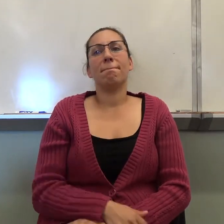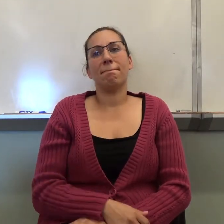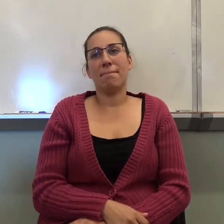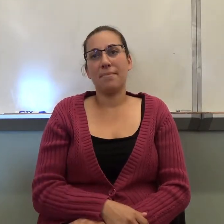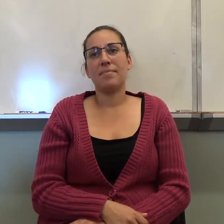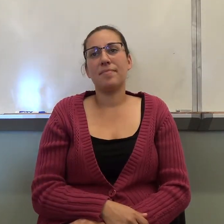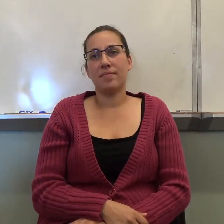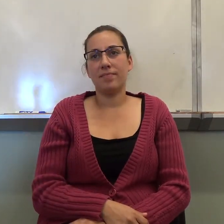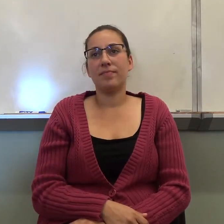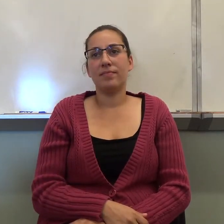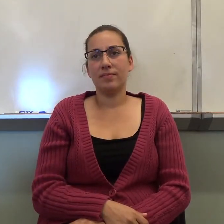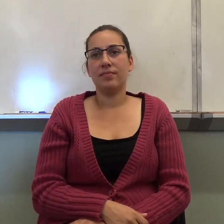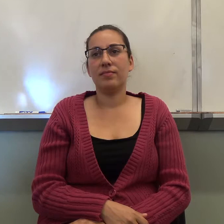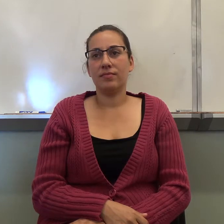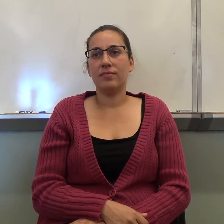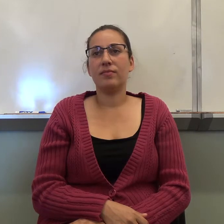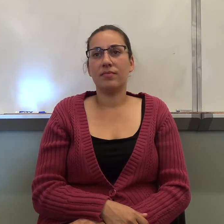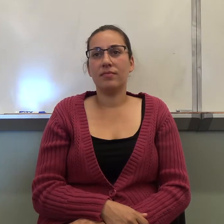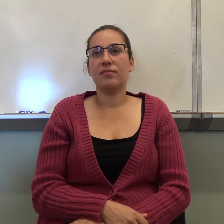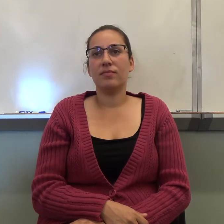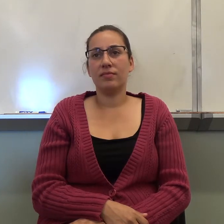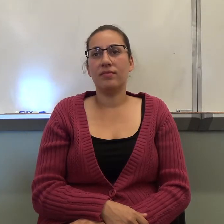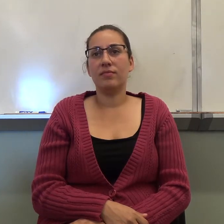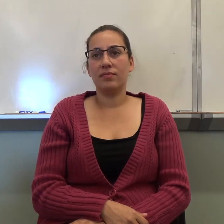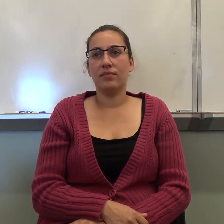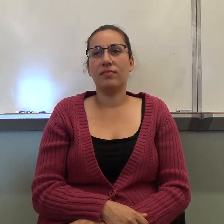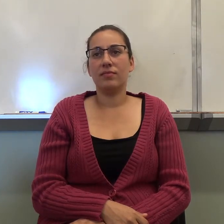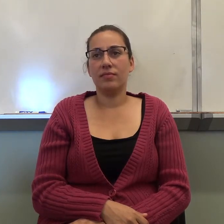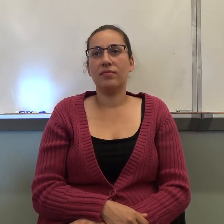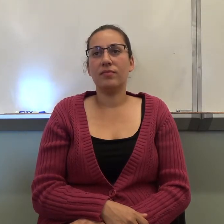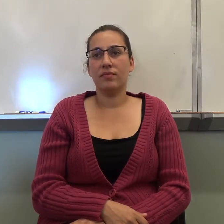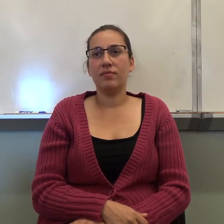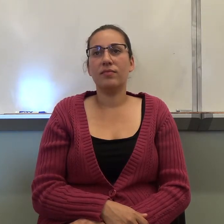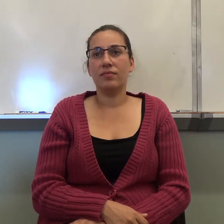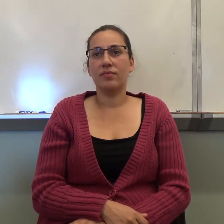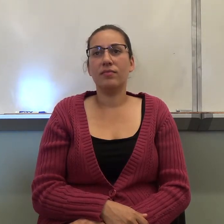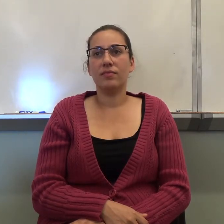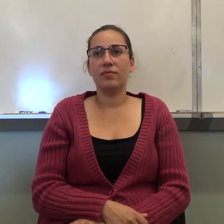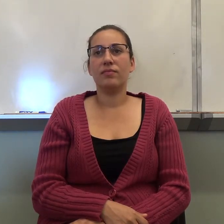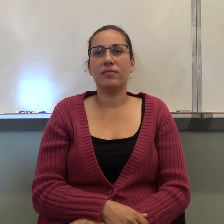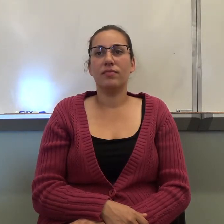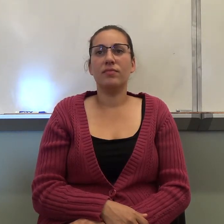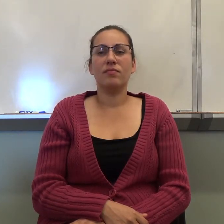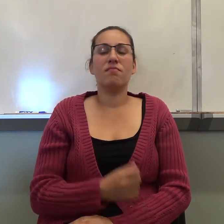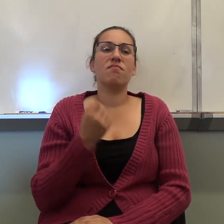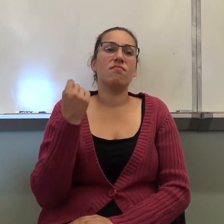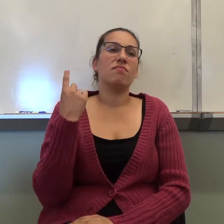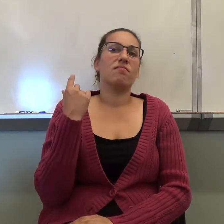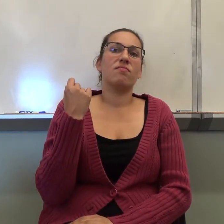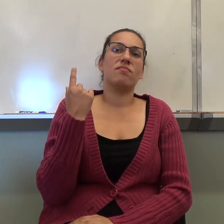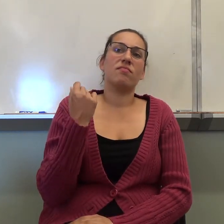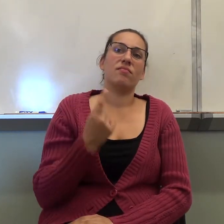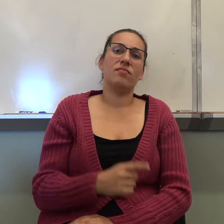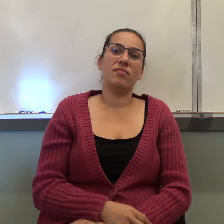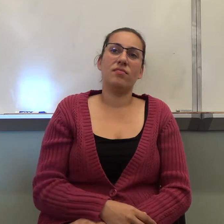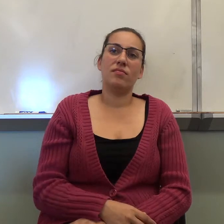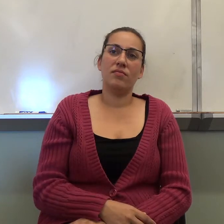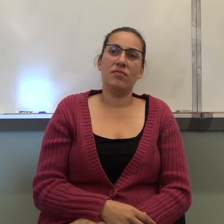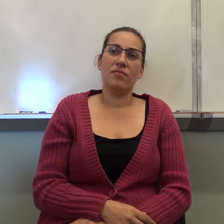is a negative number. That's a -4. There's no subtraction. Okay? Addition, addition. All right? All